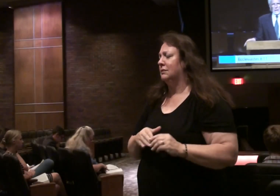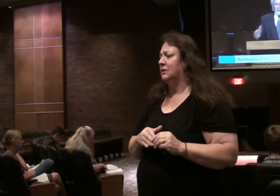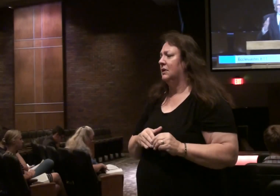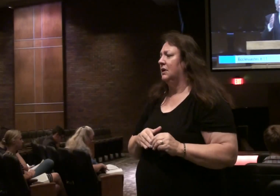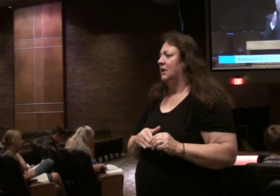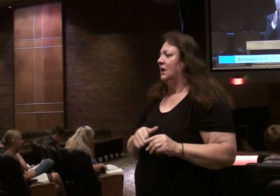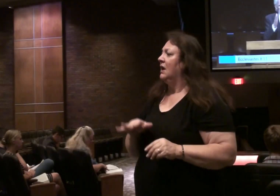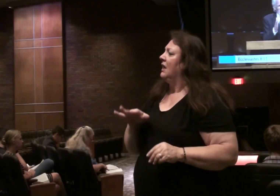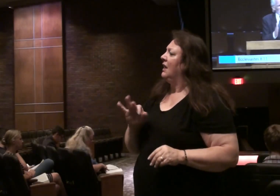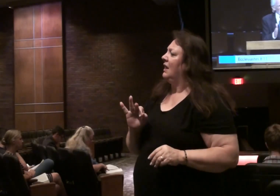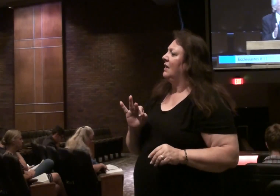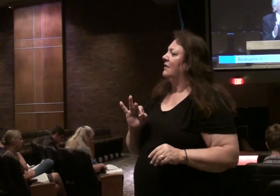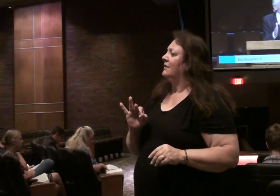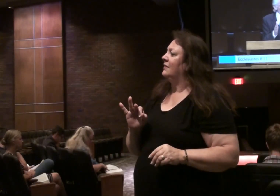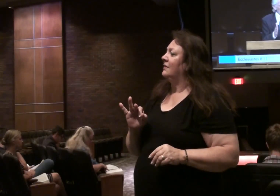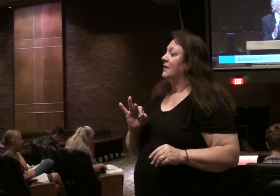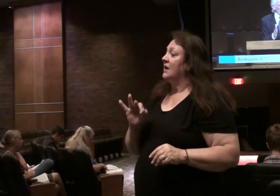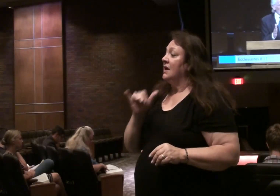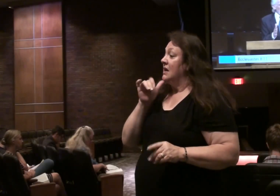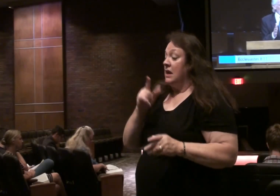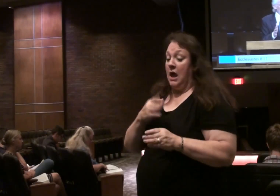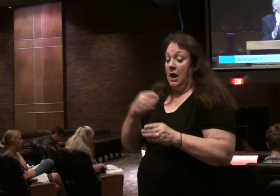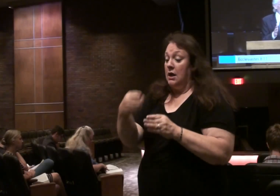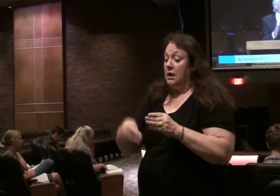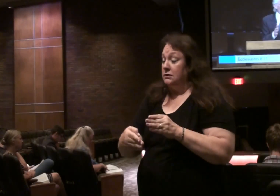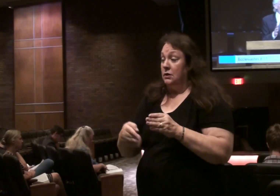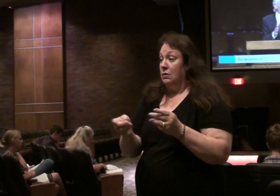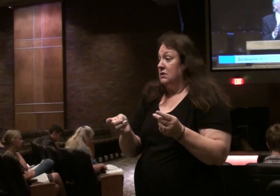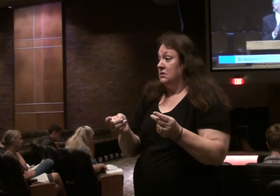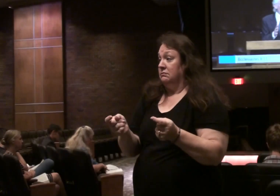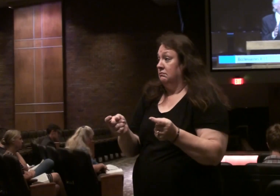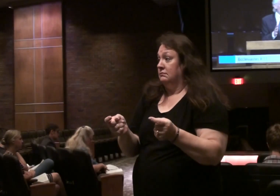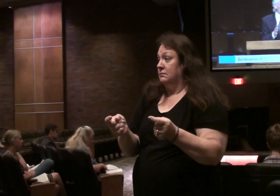You know, if there aren't consequences applied,